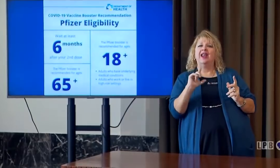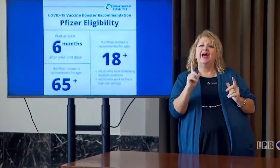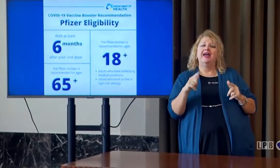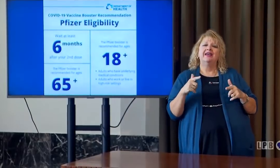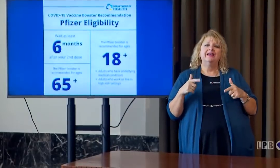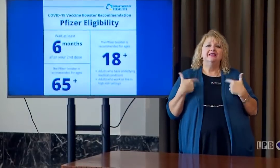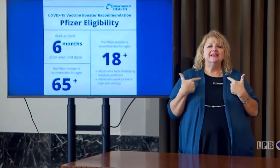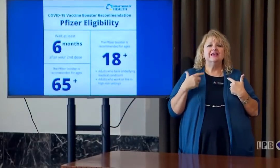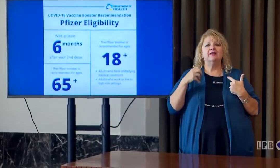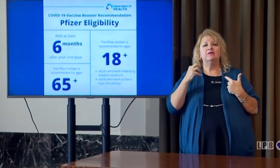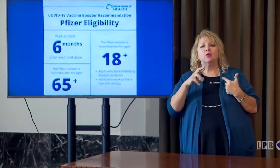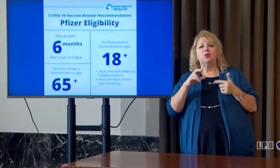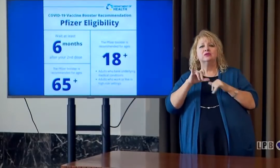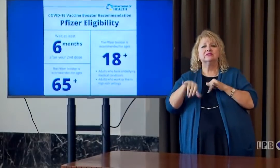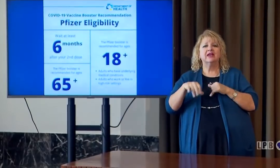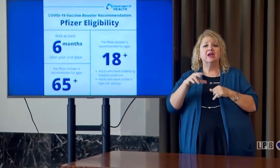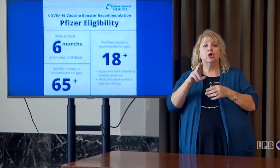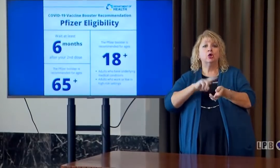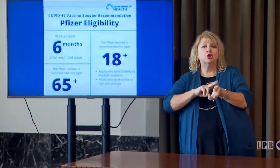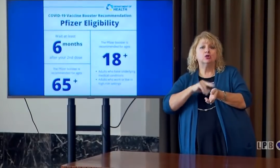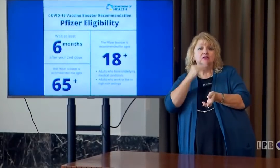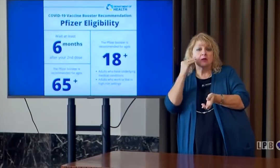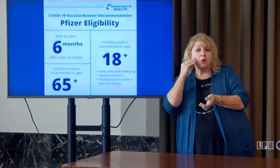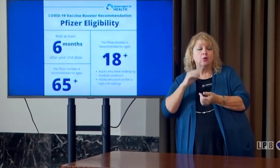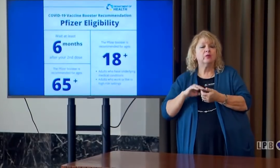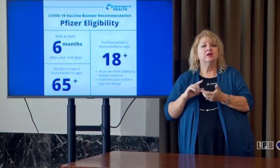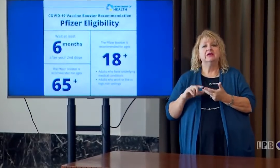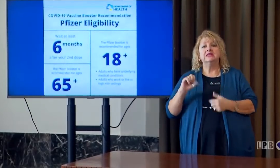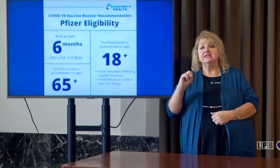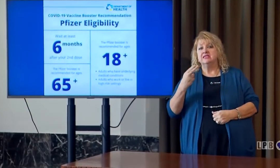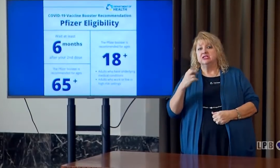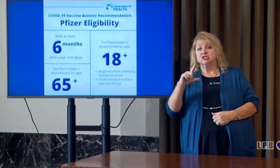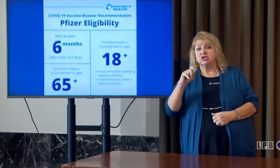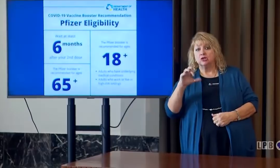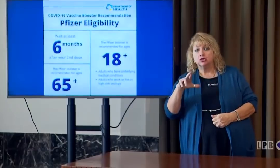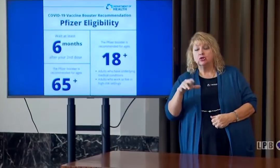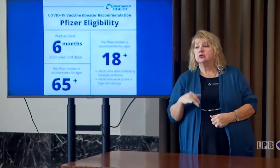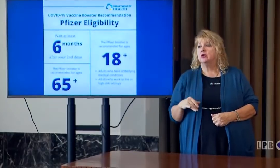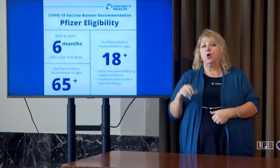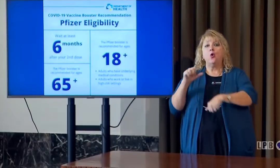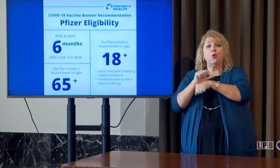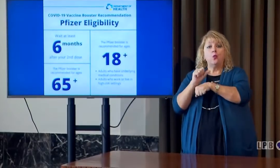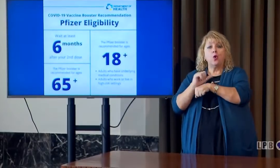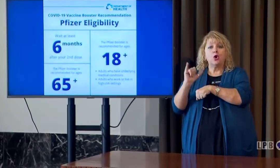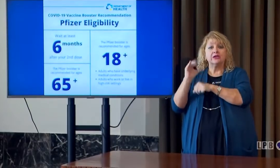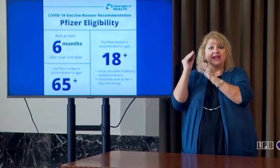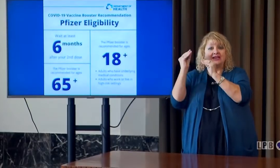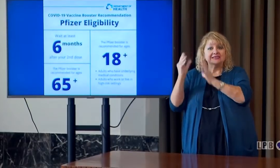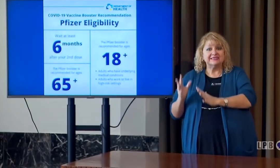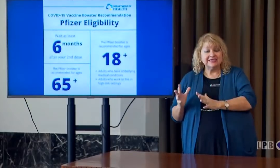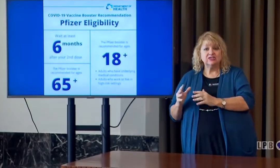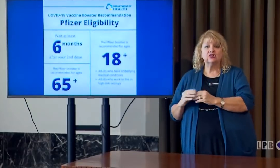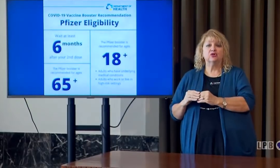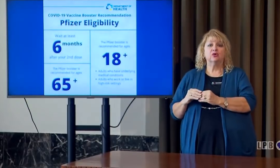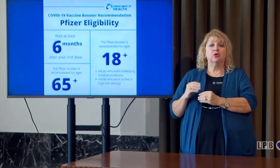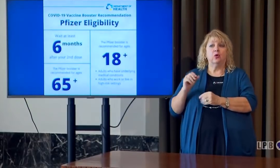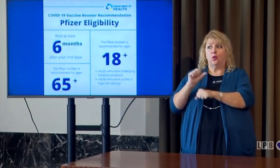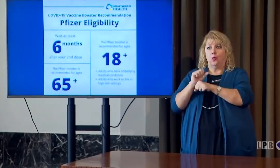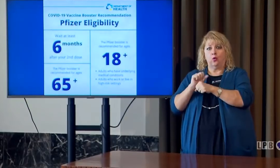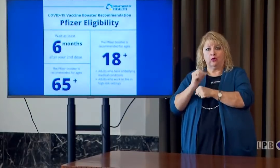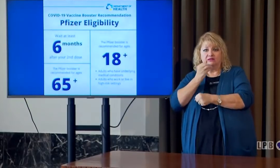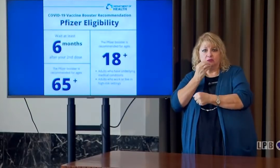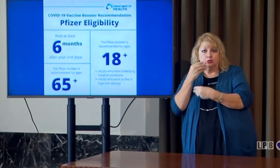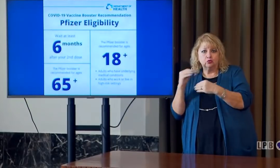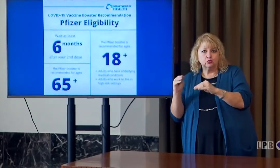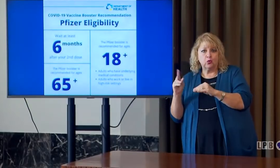like a nursing home or a shelter, or you work on the front lines like a teacher or a grocery store worker, or many other professions that put people on